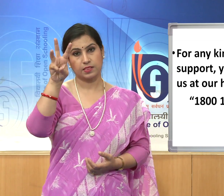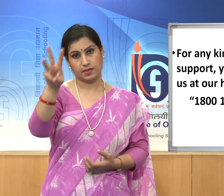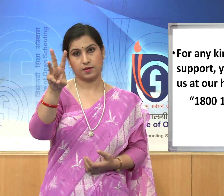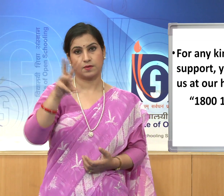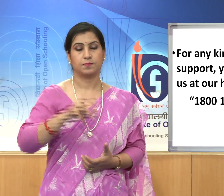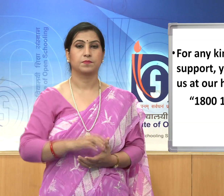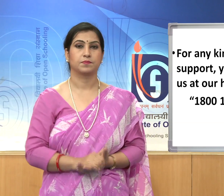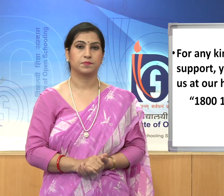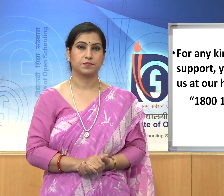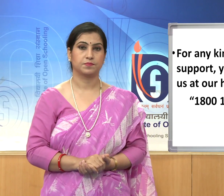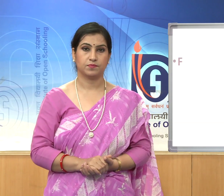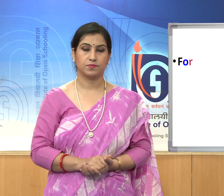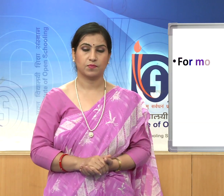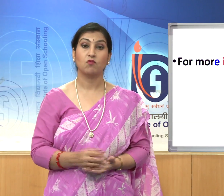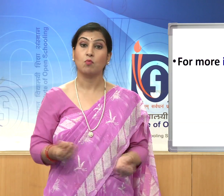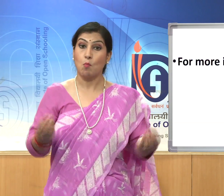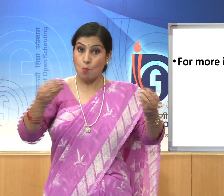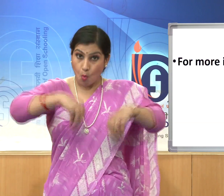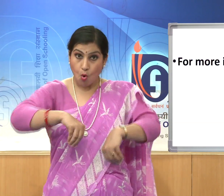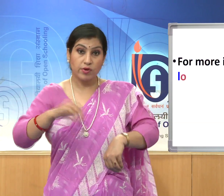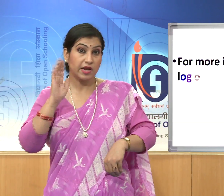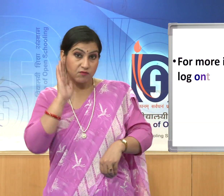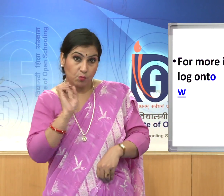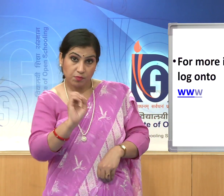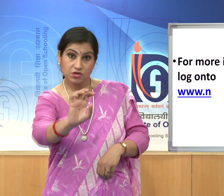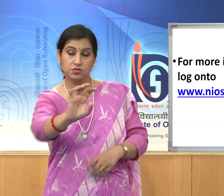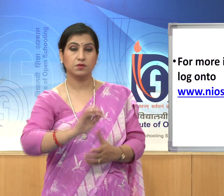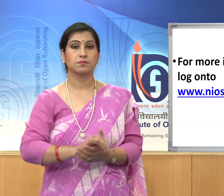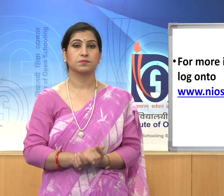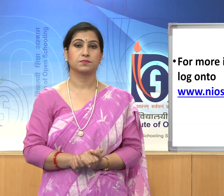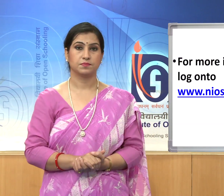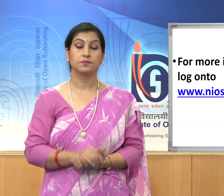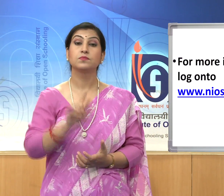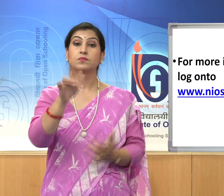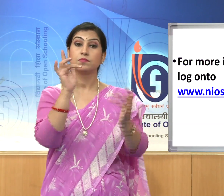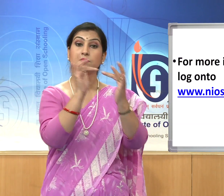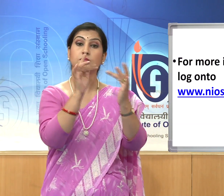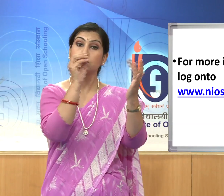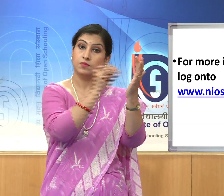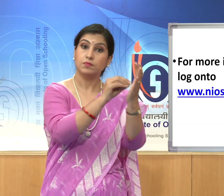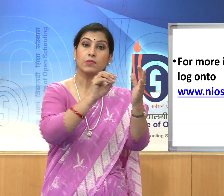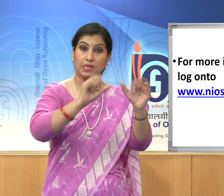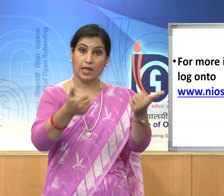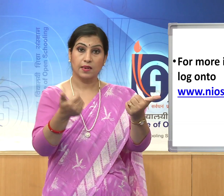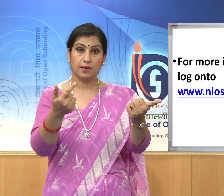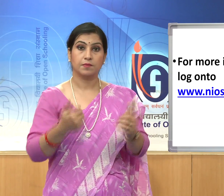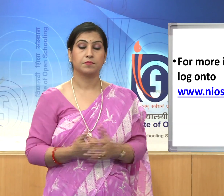180-180-9393. For more information, log on to